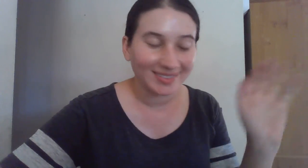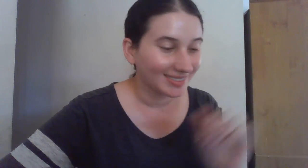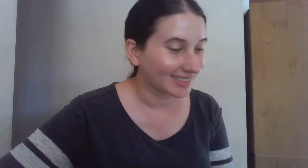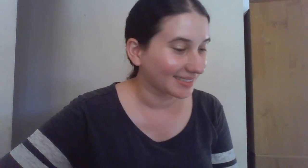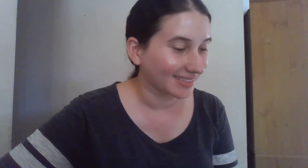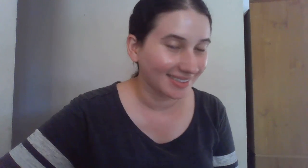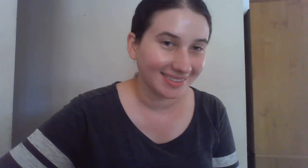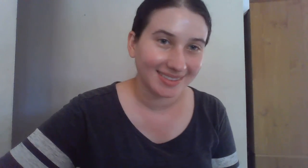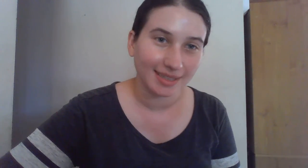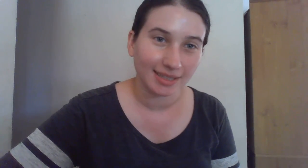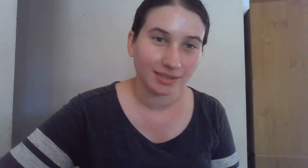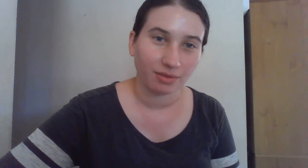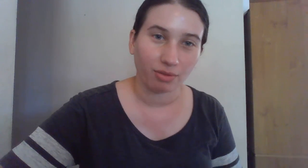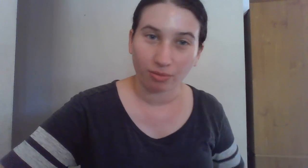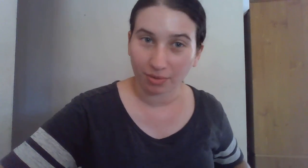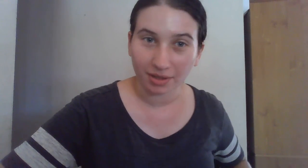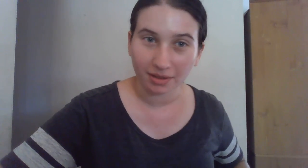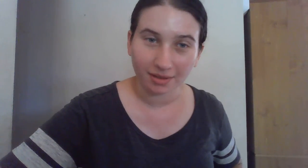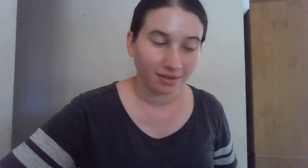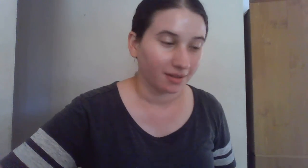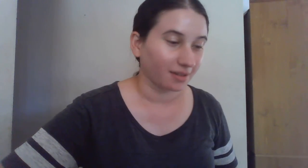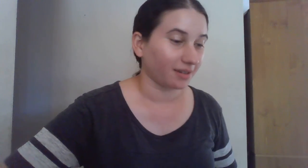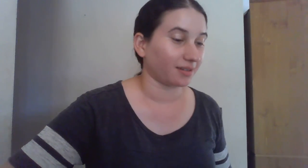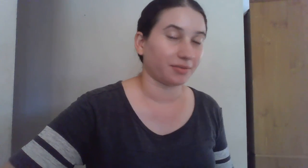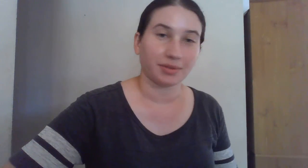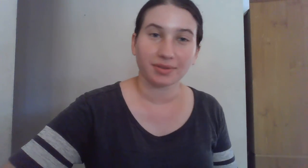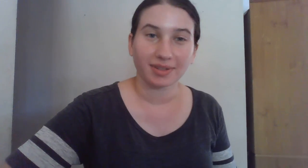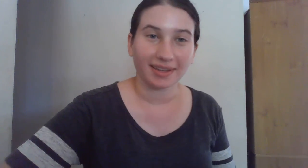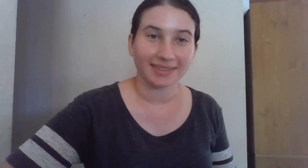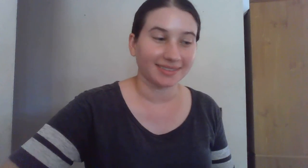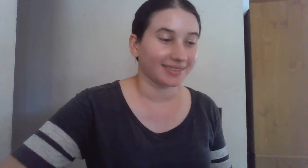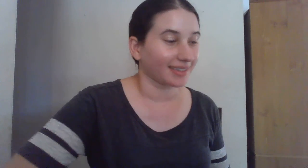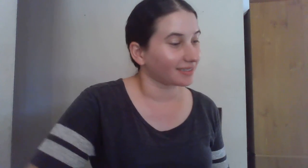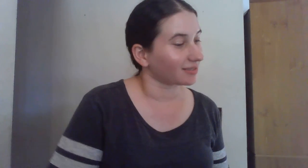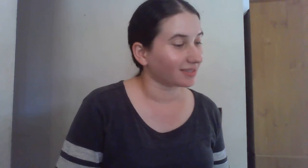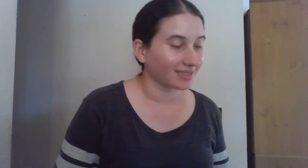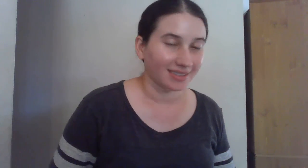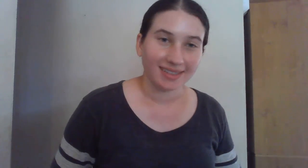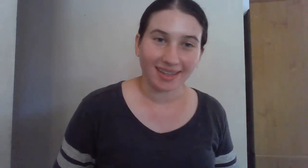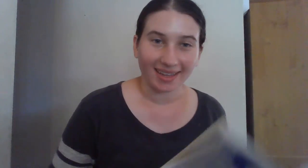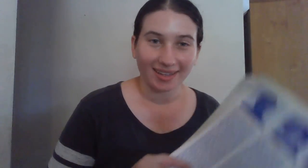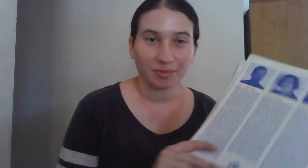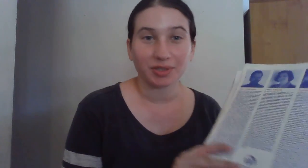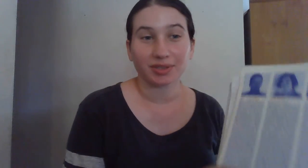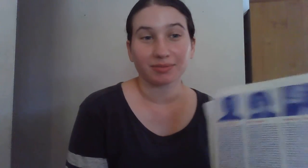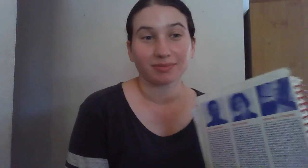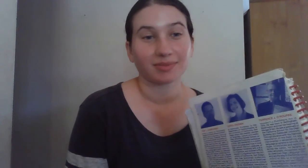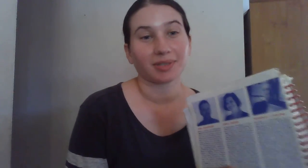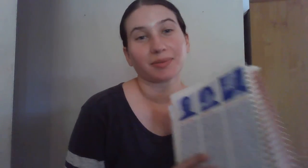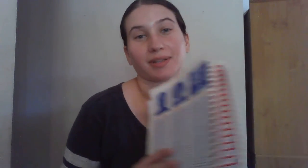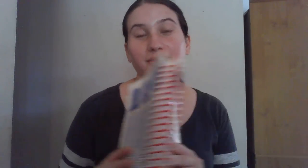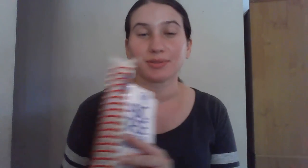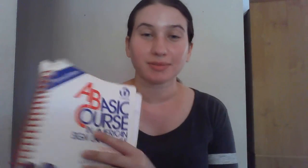So this is lesson 3 of Learn ASL, and we're going to get right to it.